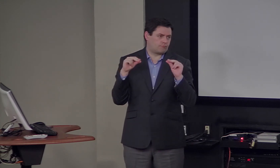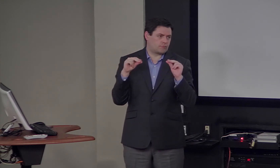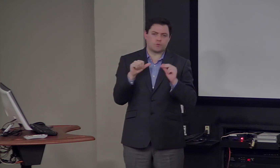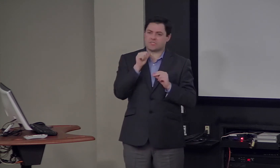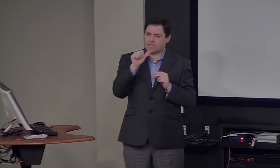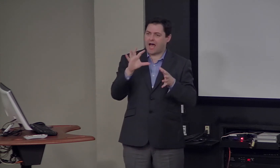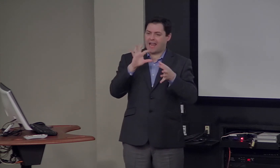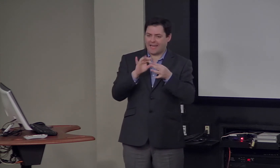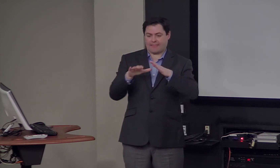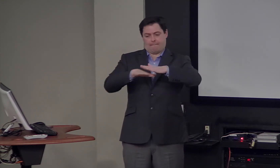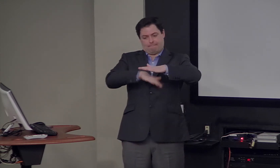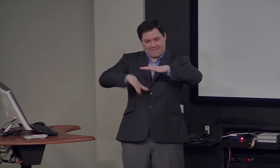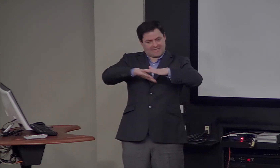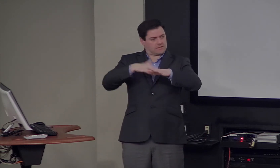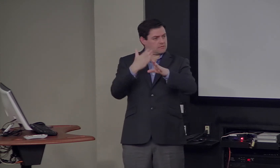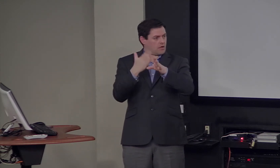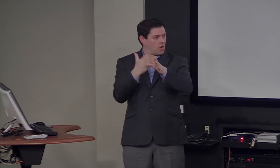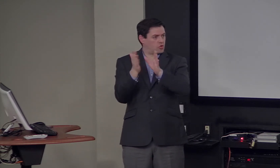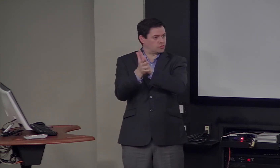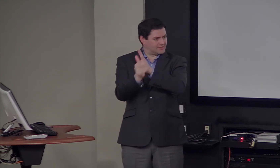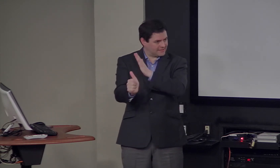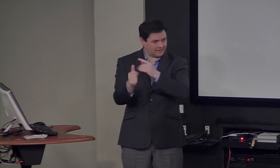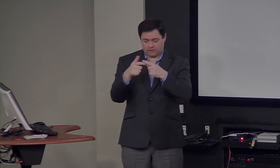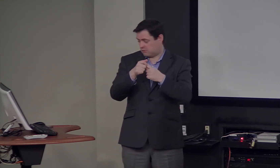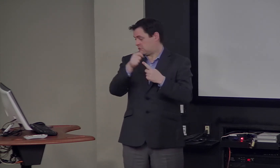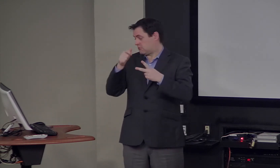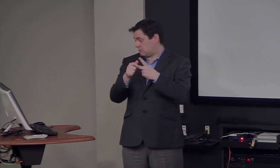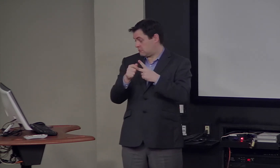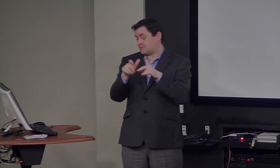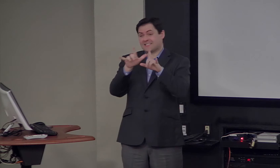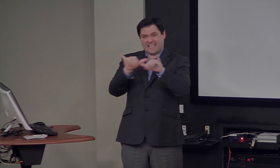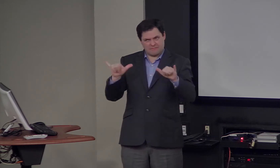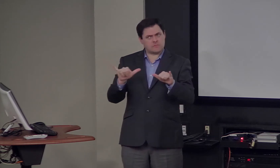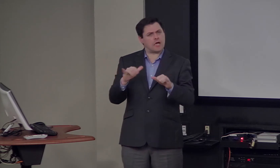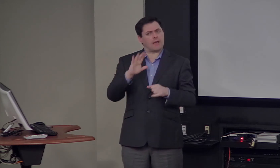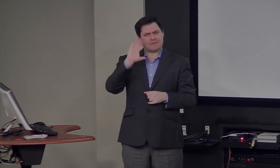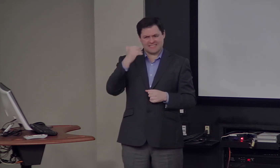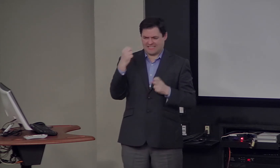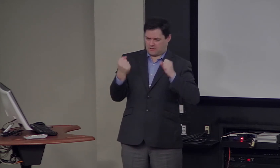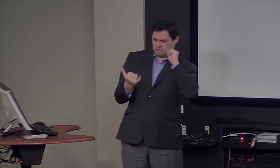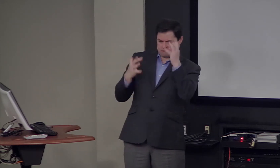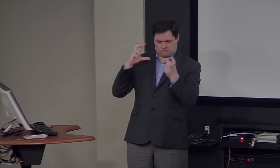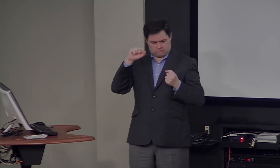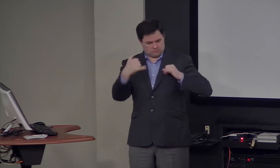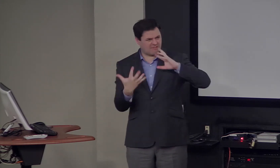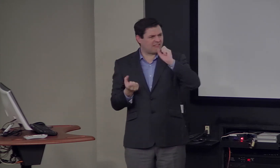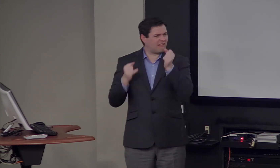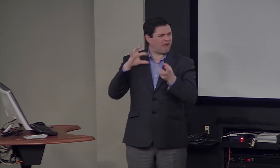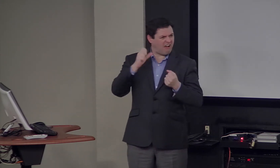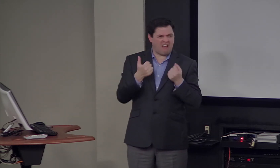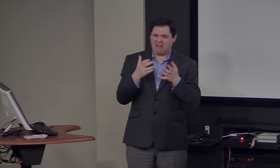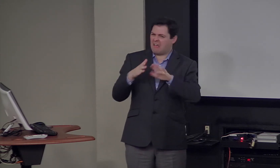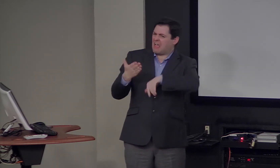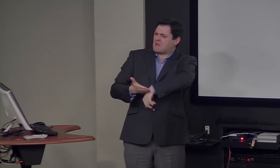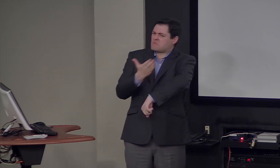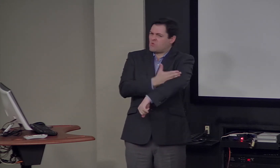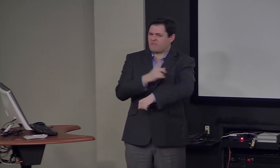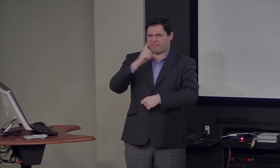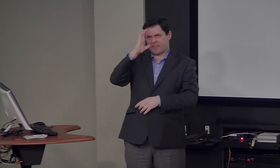we do not see an improvement in this area. If we look, however, at their basic psychomotor skills or their task switching ability, there